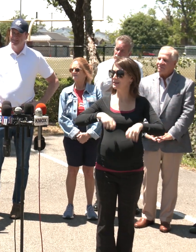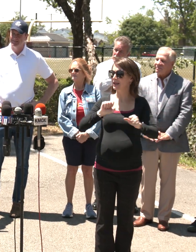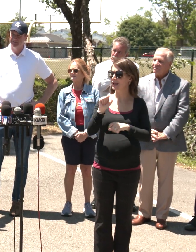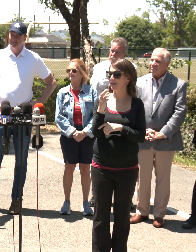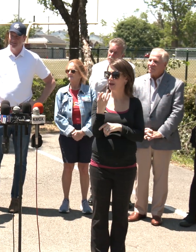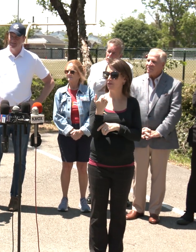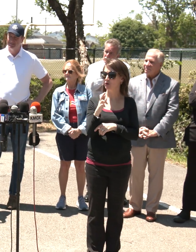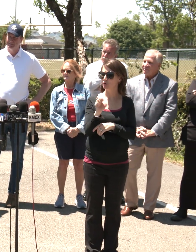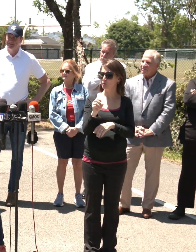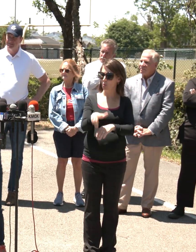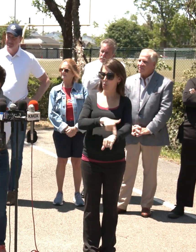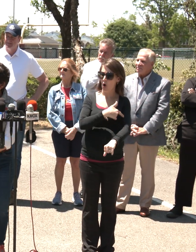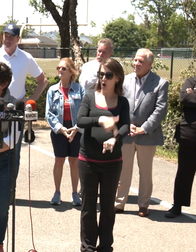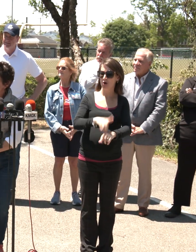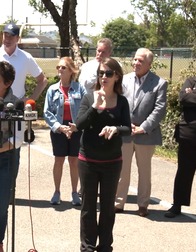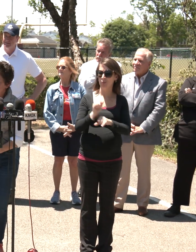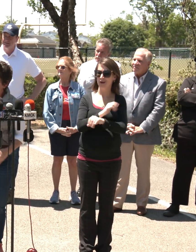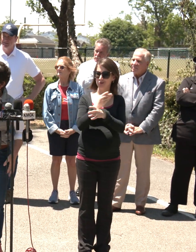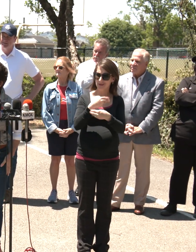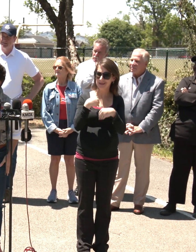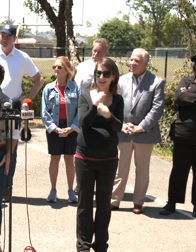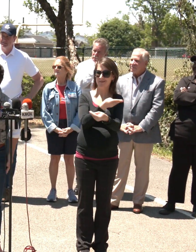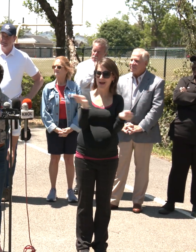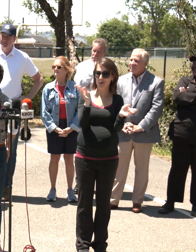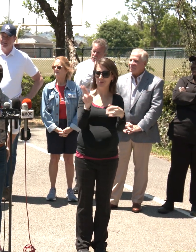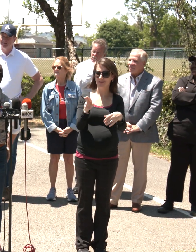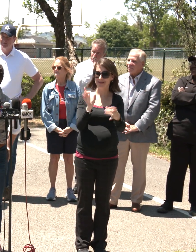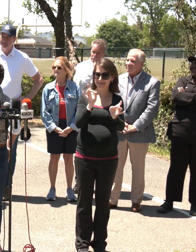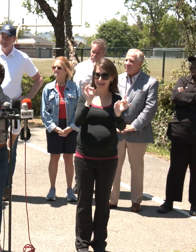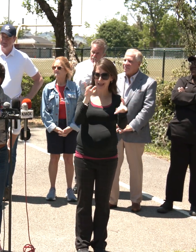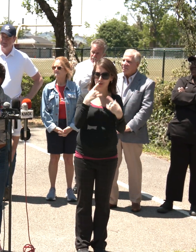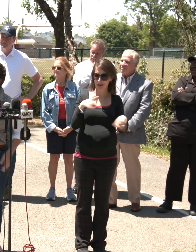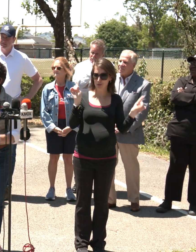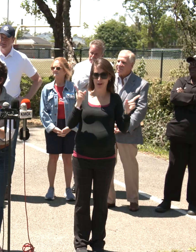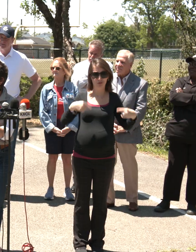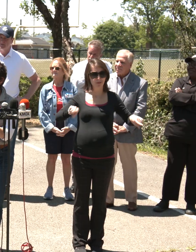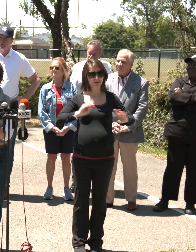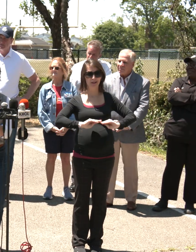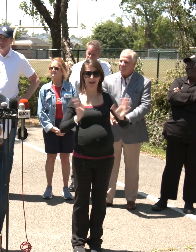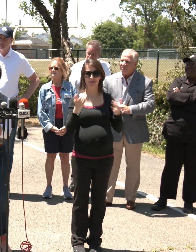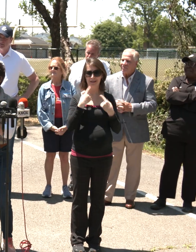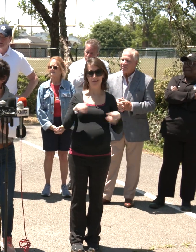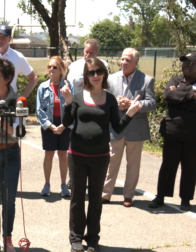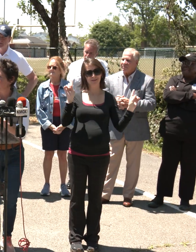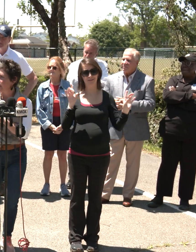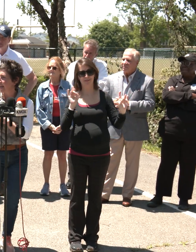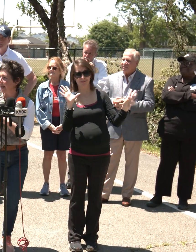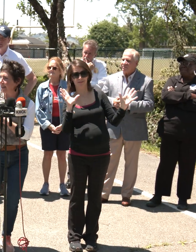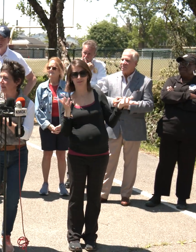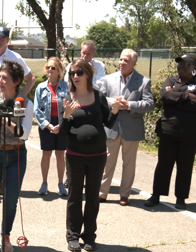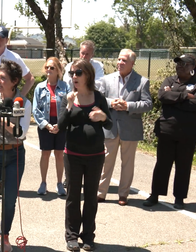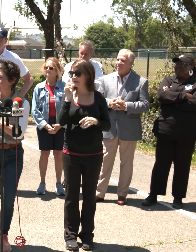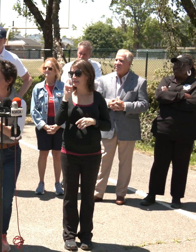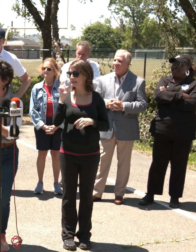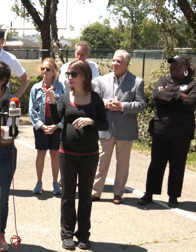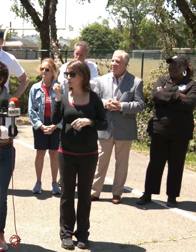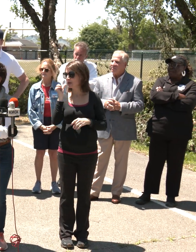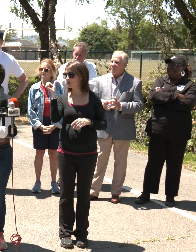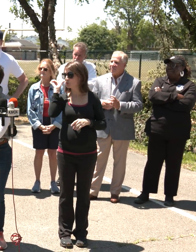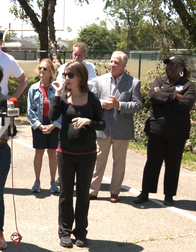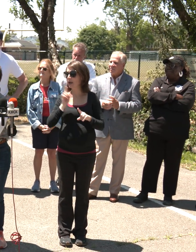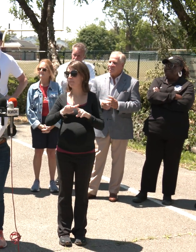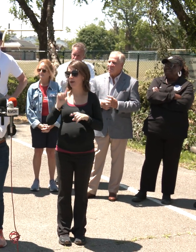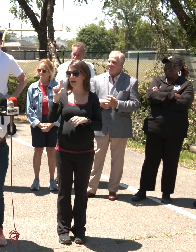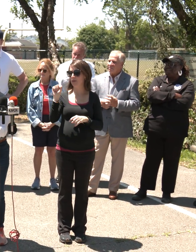issue a disaster declaration? This is clearly a disaster. This reminds me, I didn't see you yesterday, Elliot, but the governor was